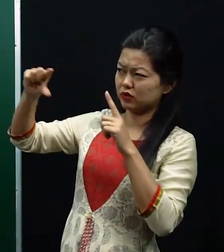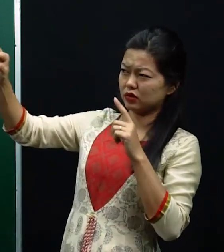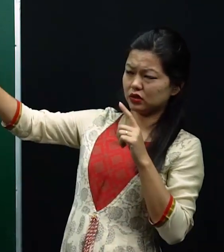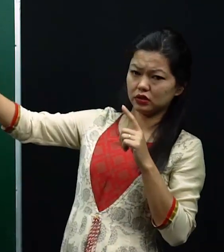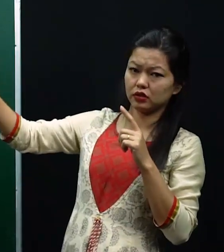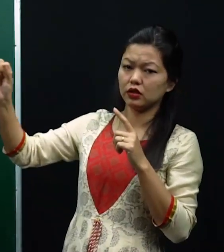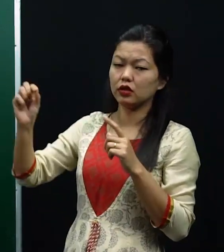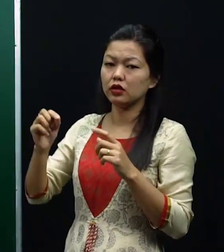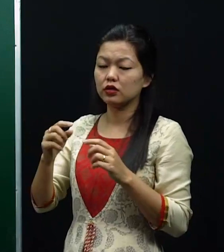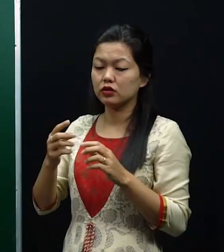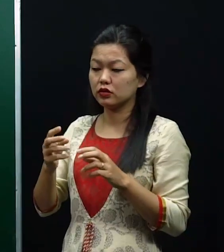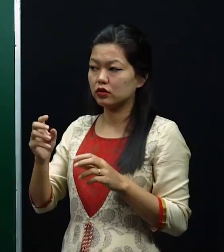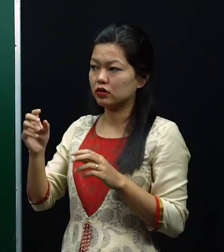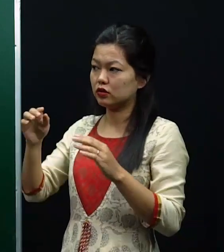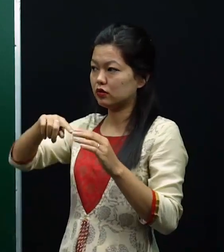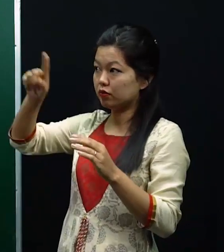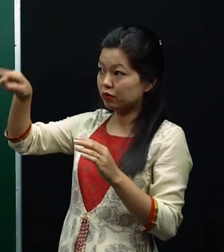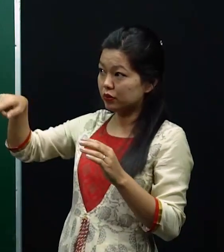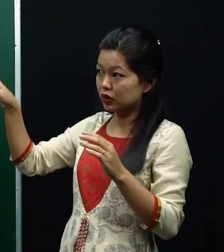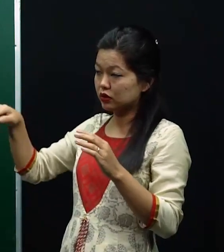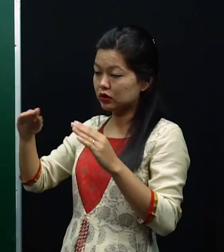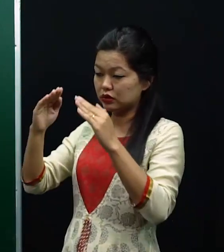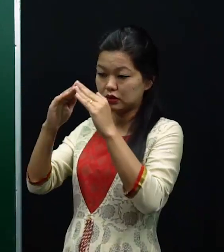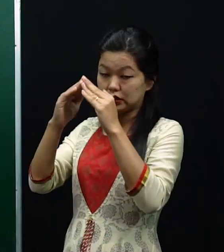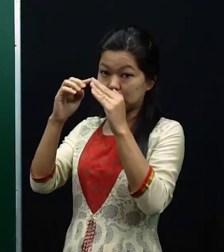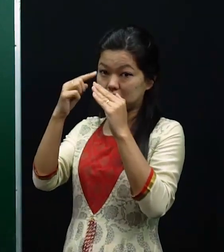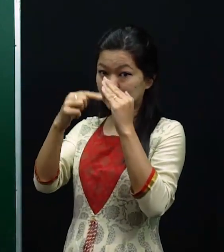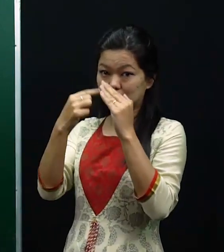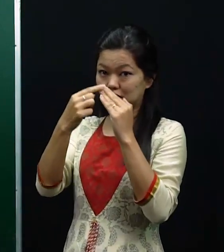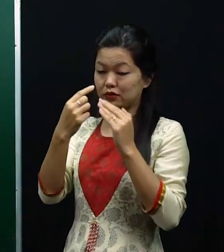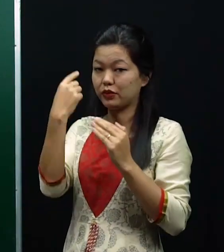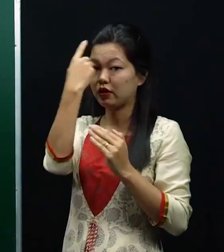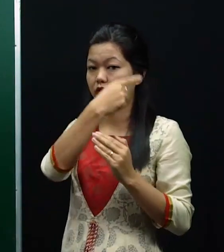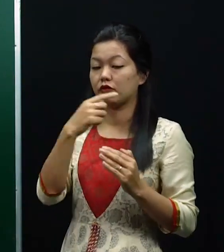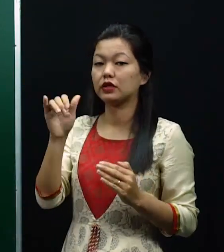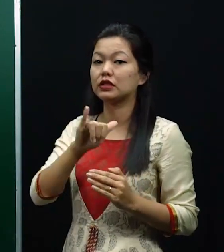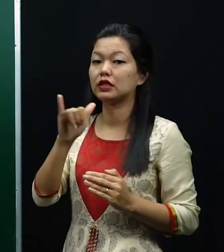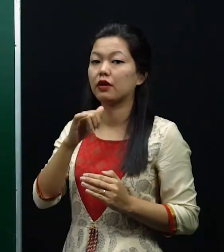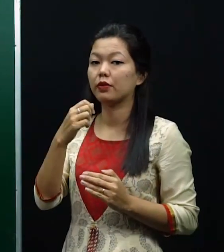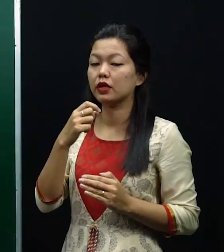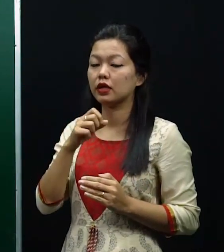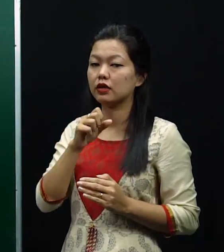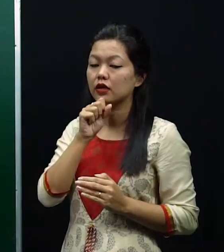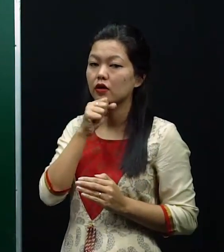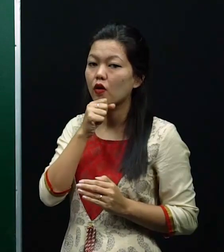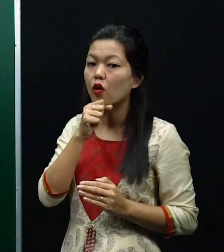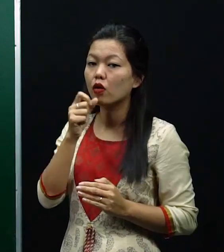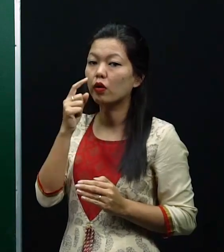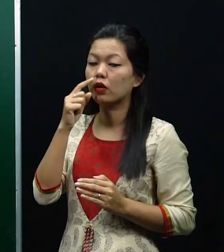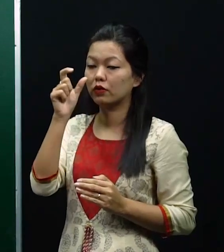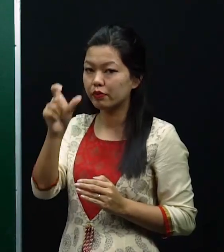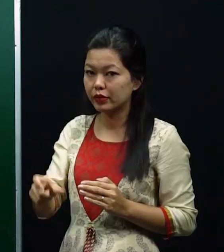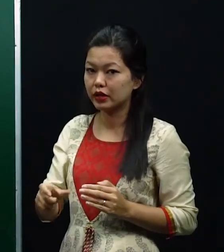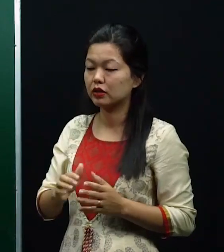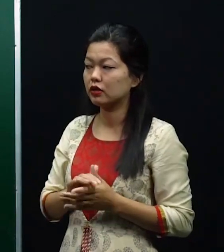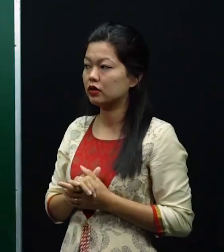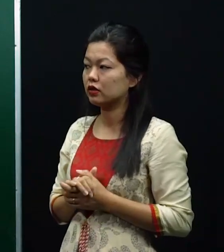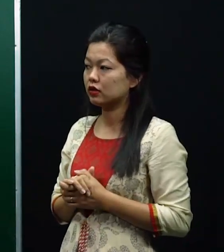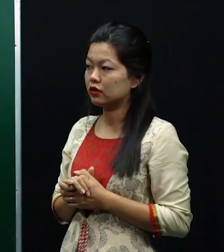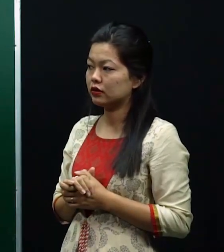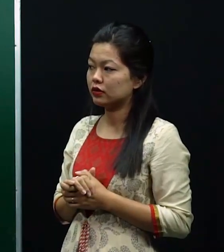reply. And from that day onwards, Ernest began to have his hopes that he will surely be able to see